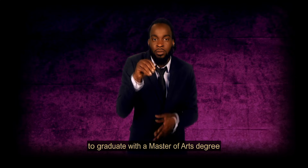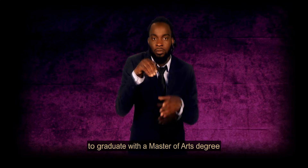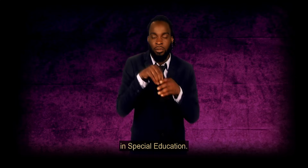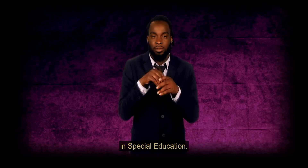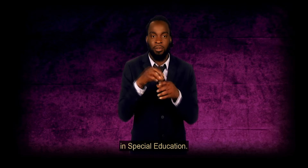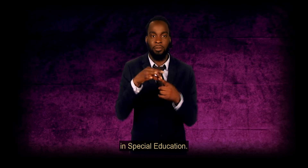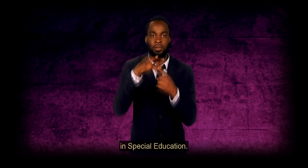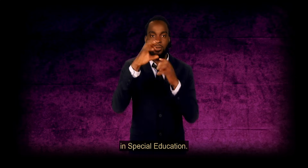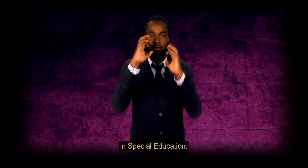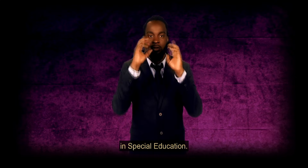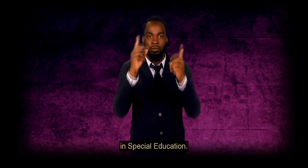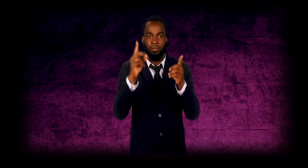in special education.